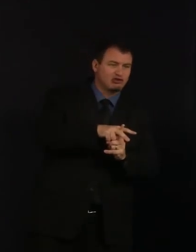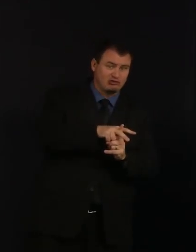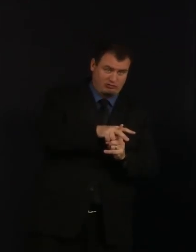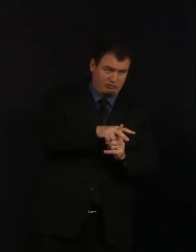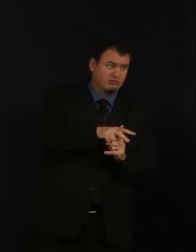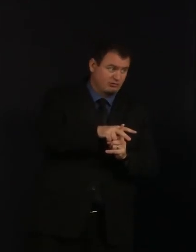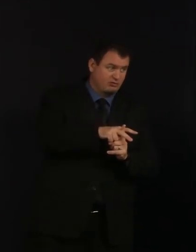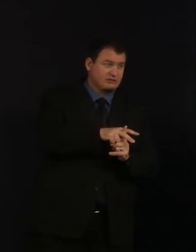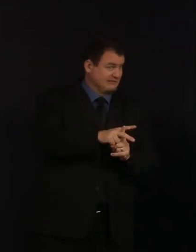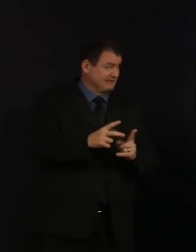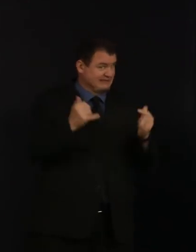application.